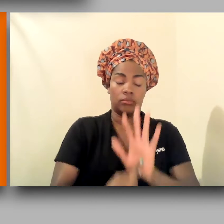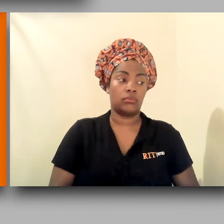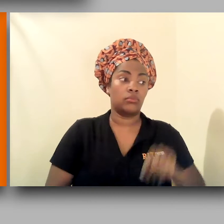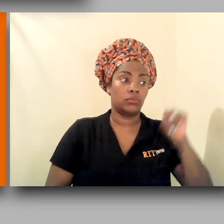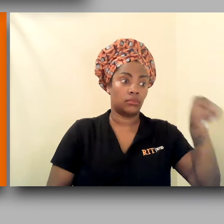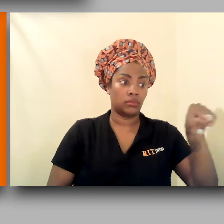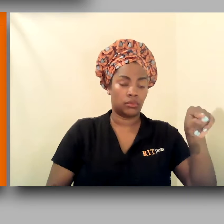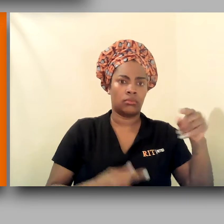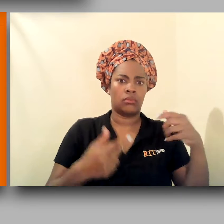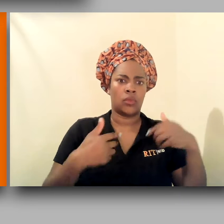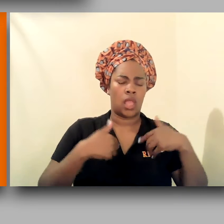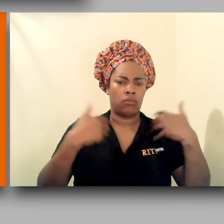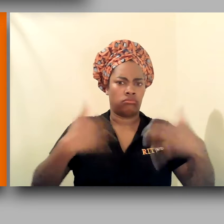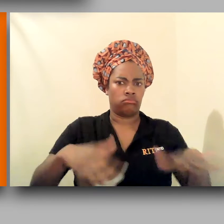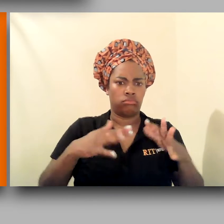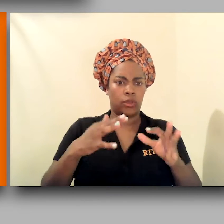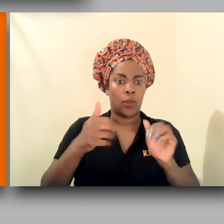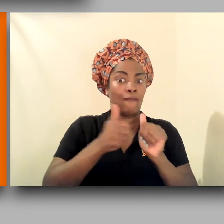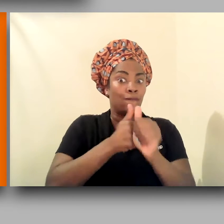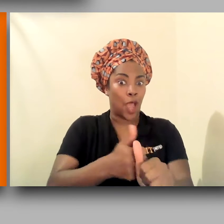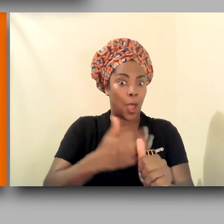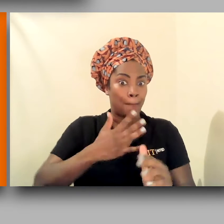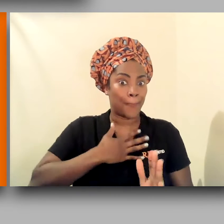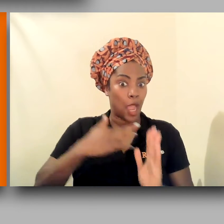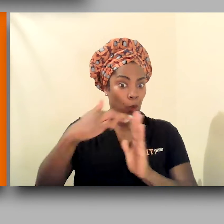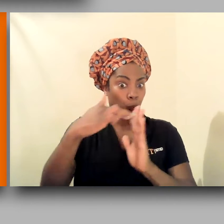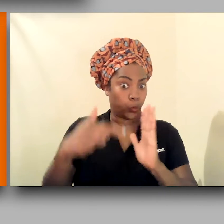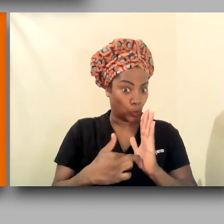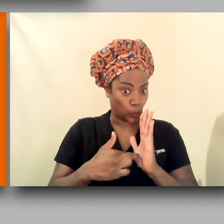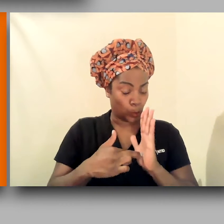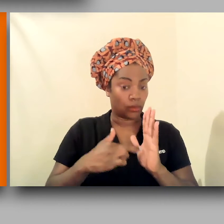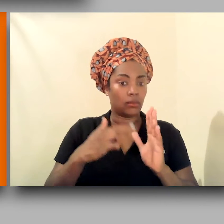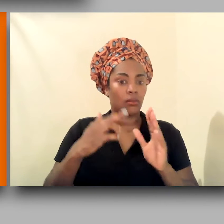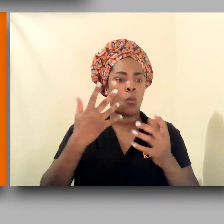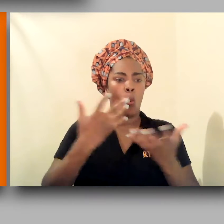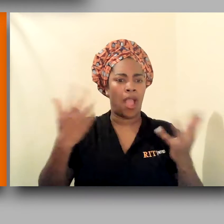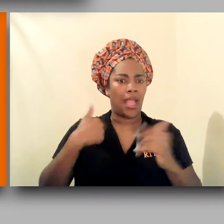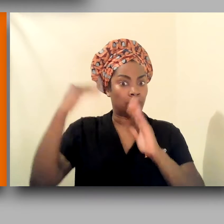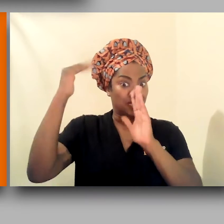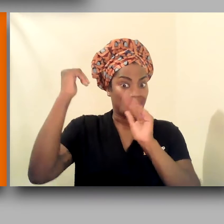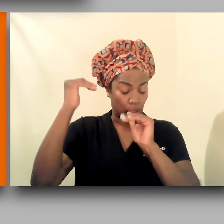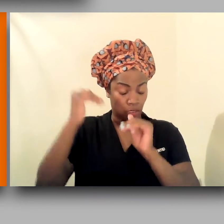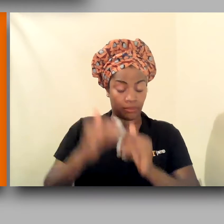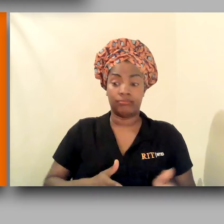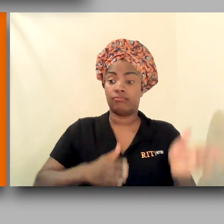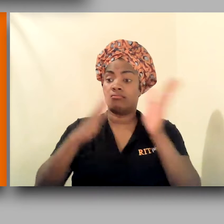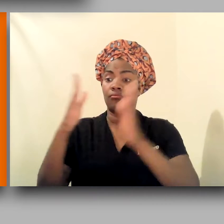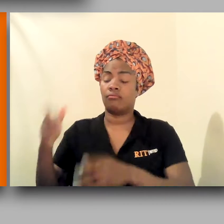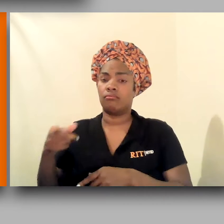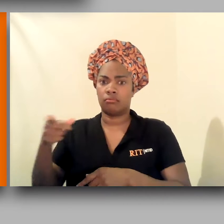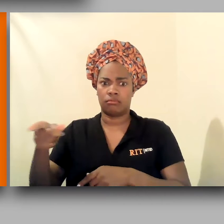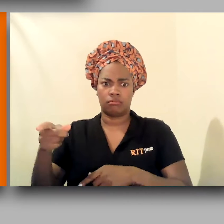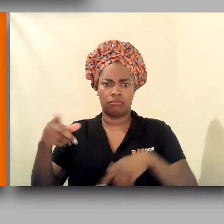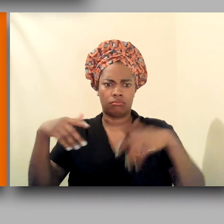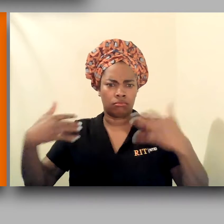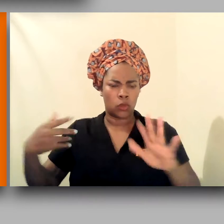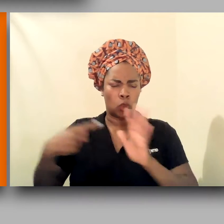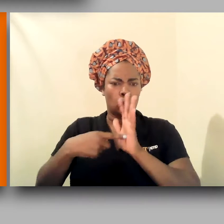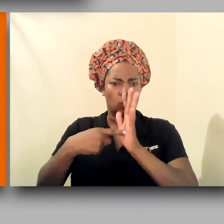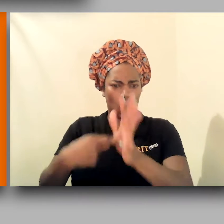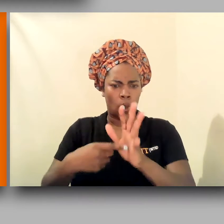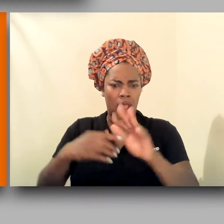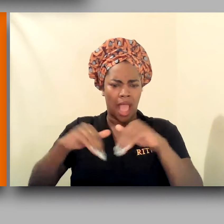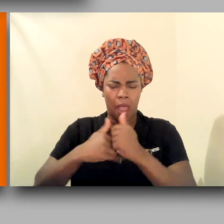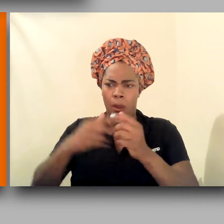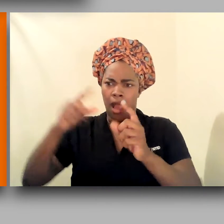we'll demonstrate how we'll do that. We're going to follow my rules and expectations here, and I'm